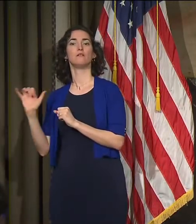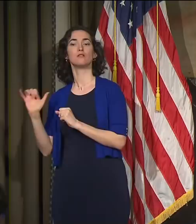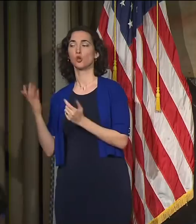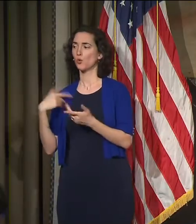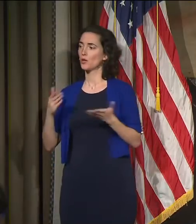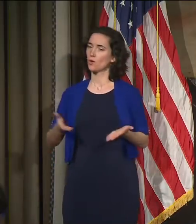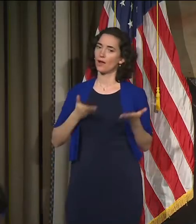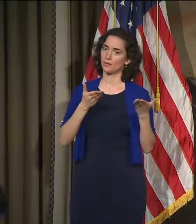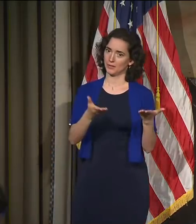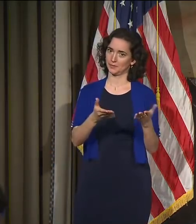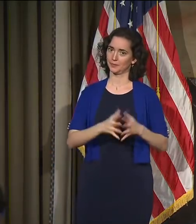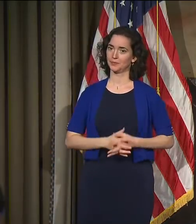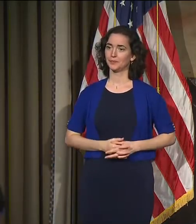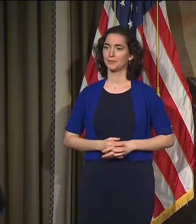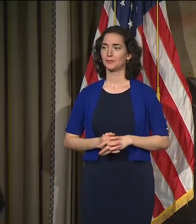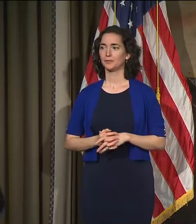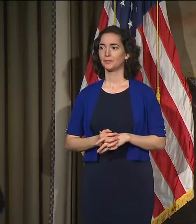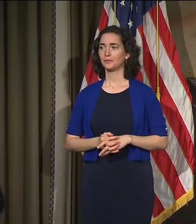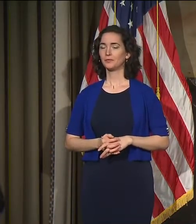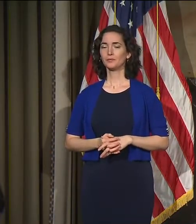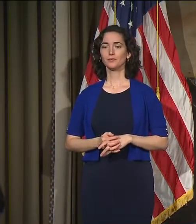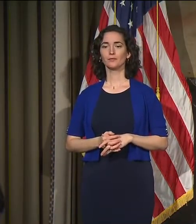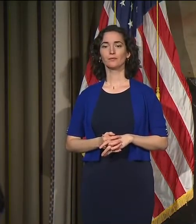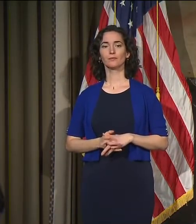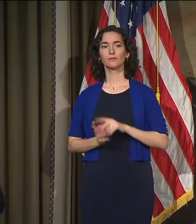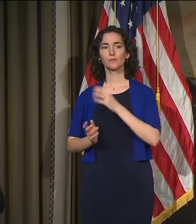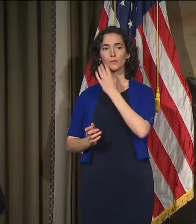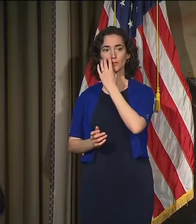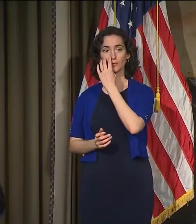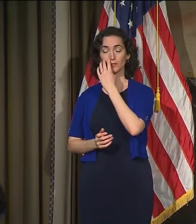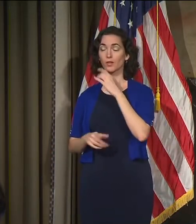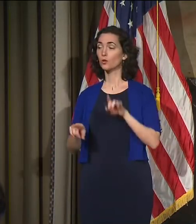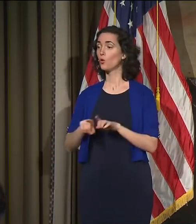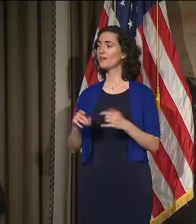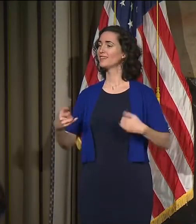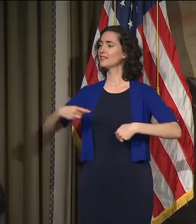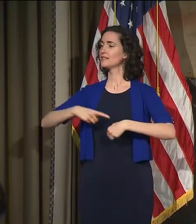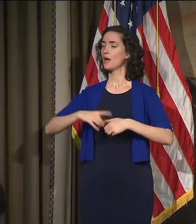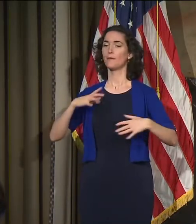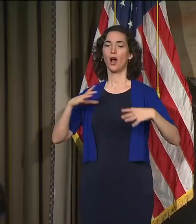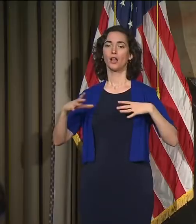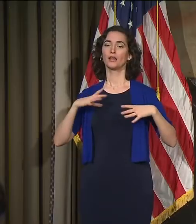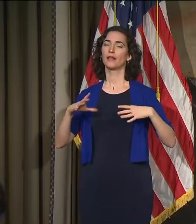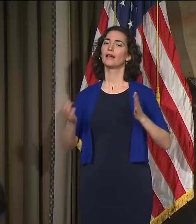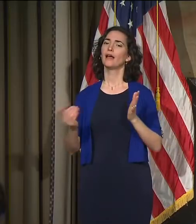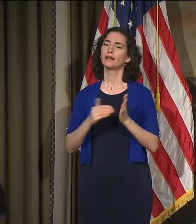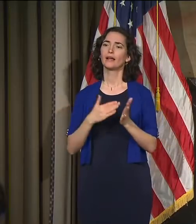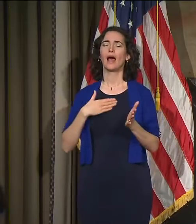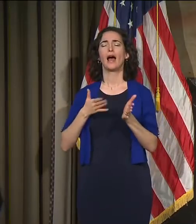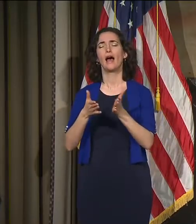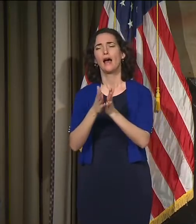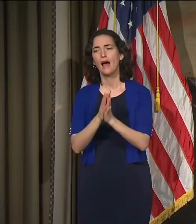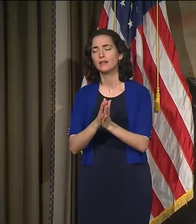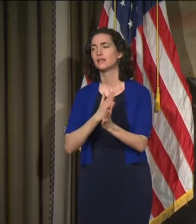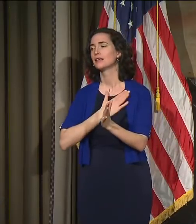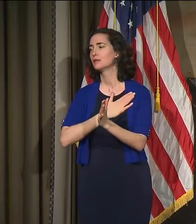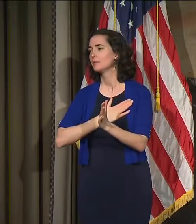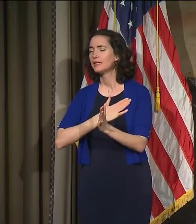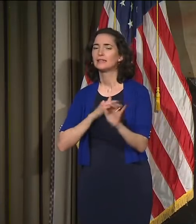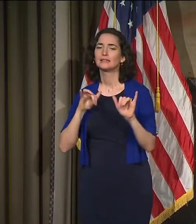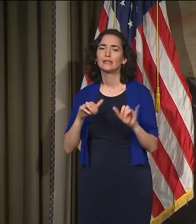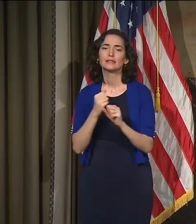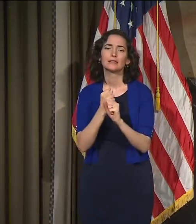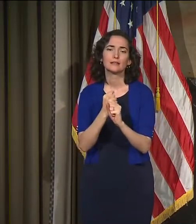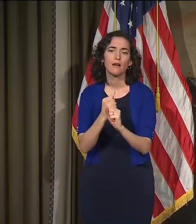And I do want to make another plea about this holiday season for people to stay safe.